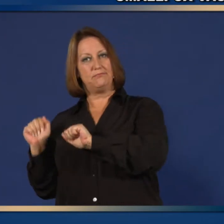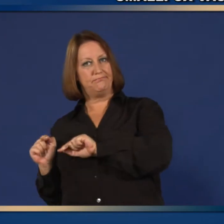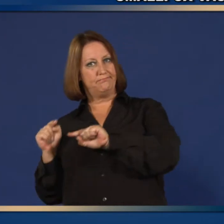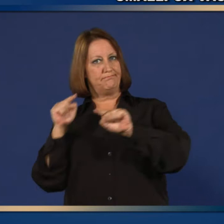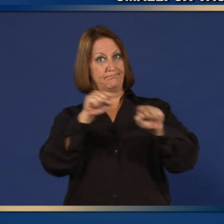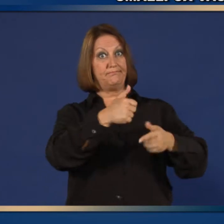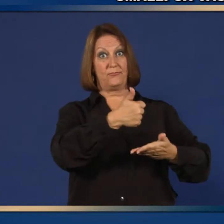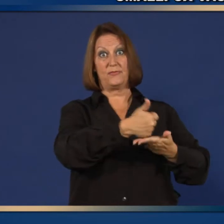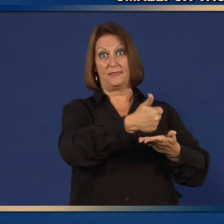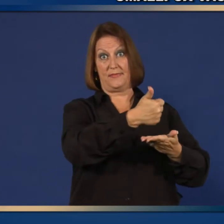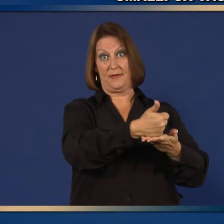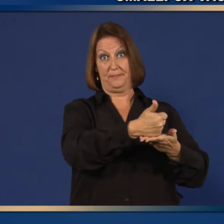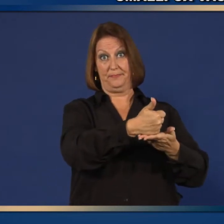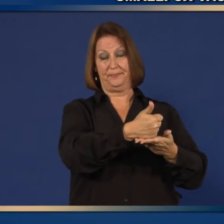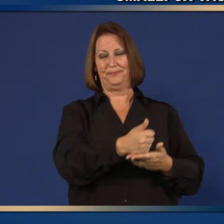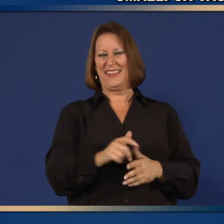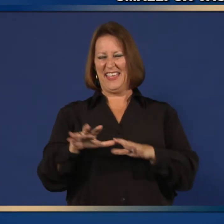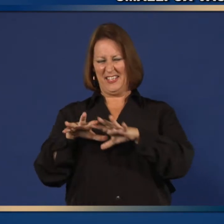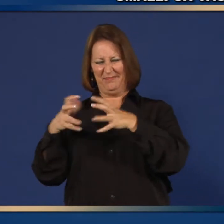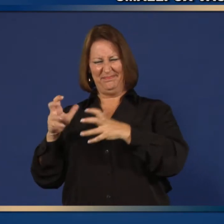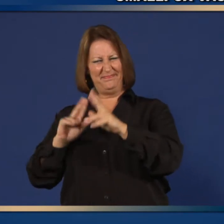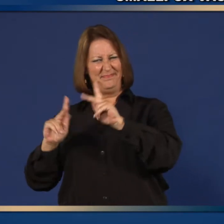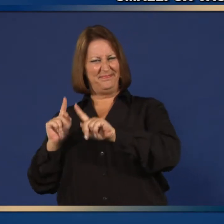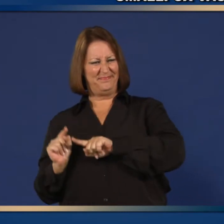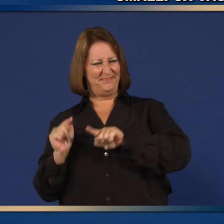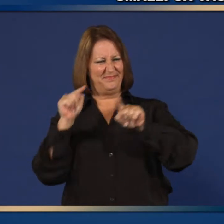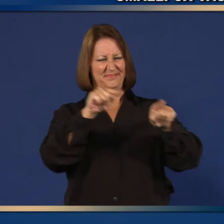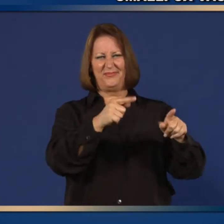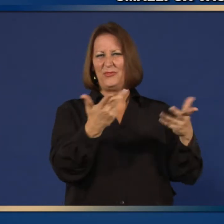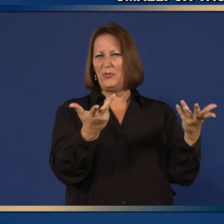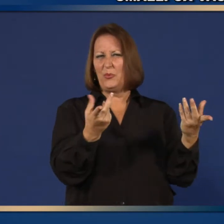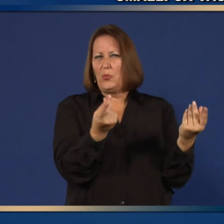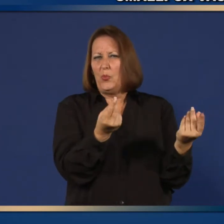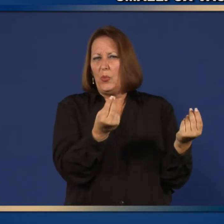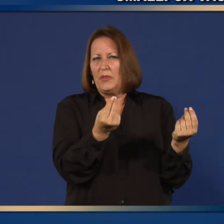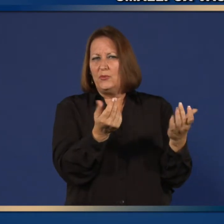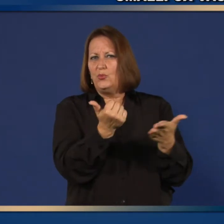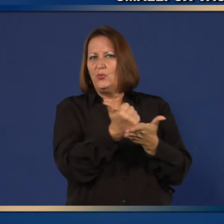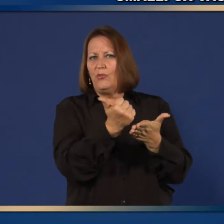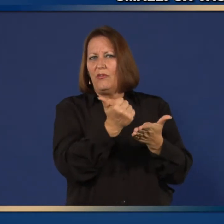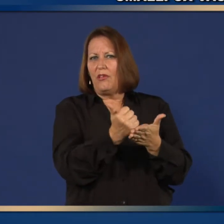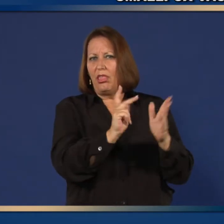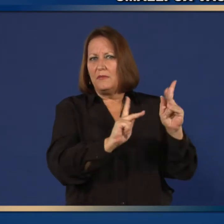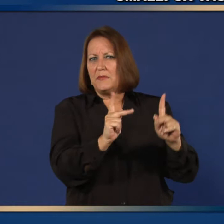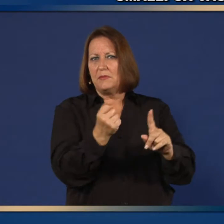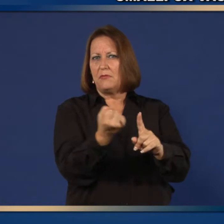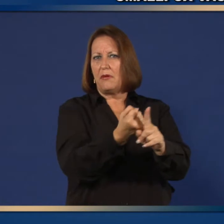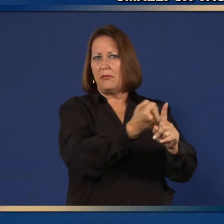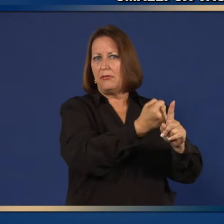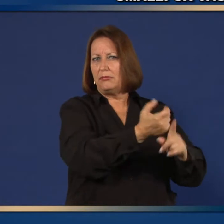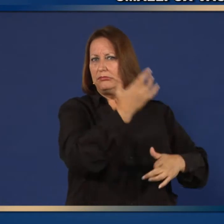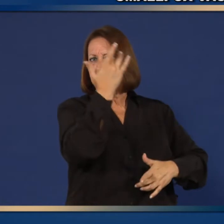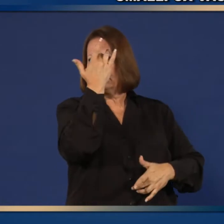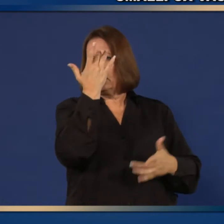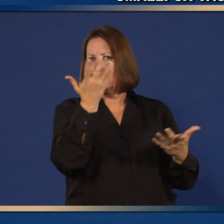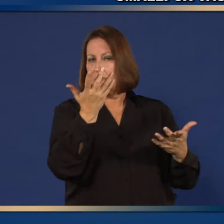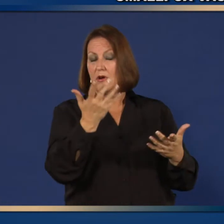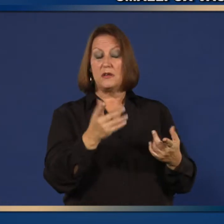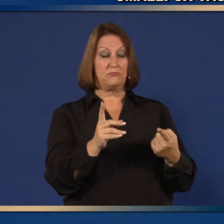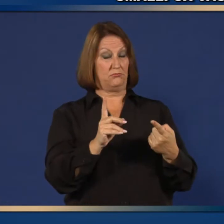These teams will do many things to help control a smallpox outbreak,